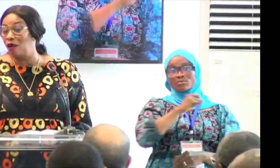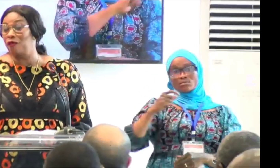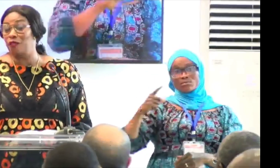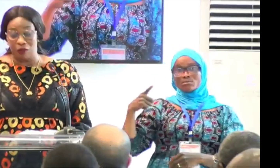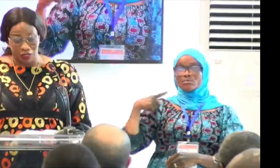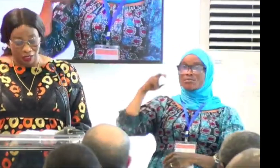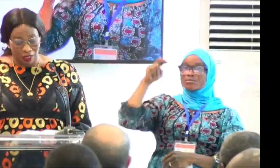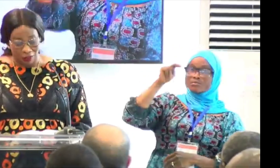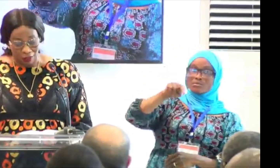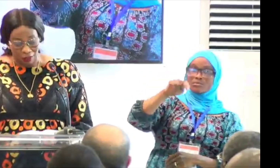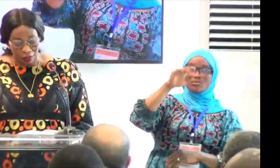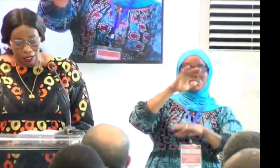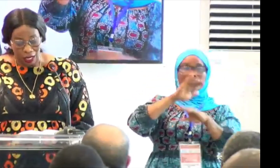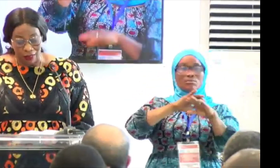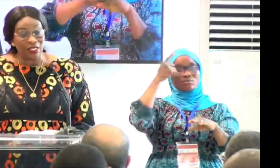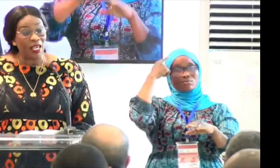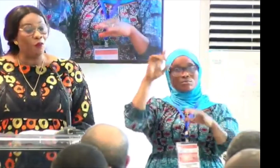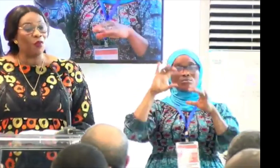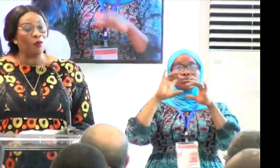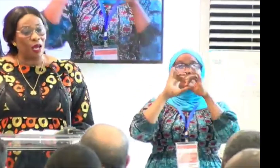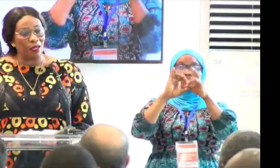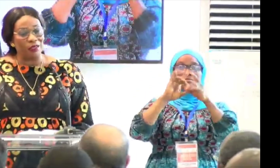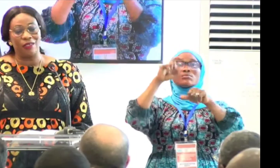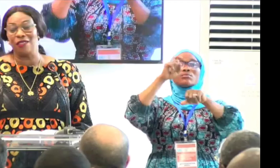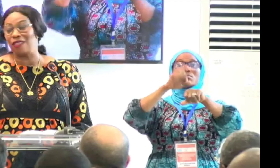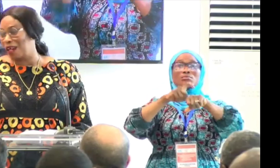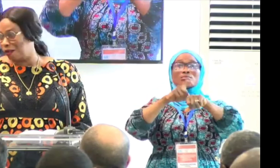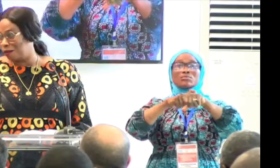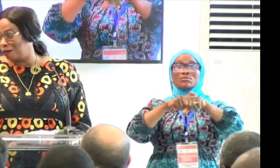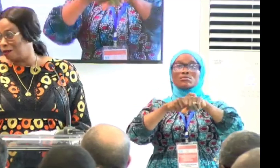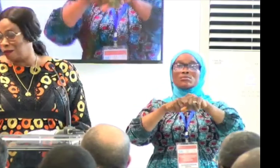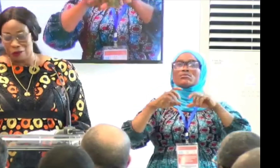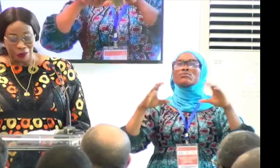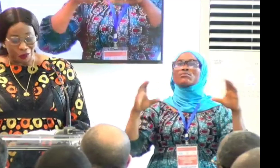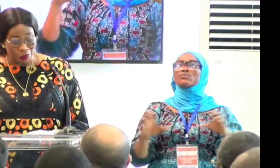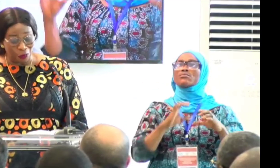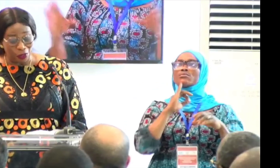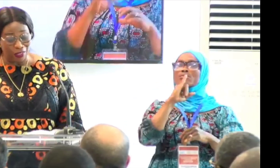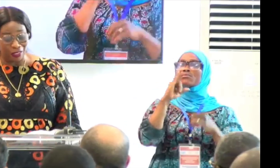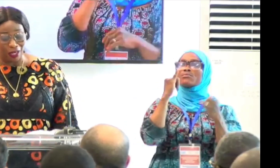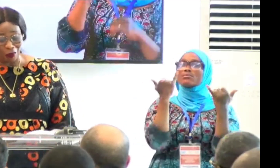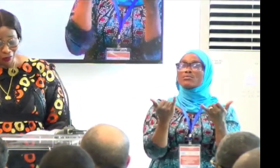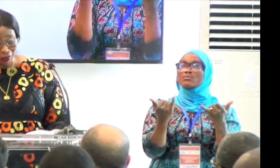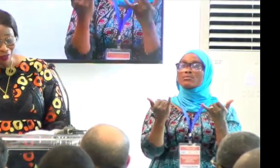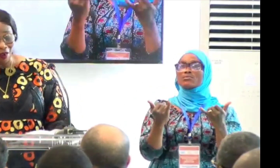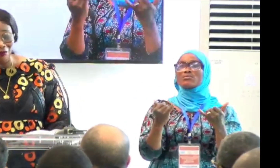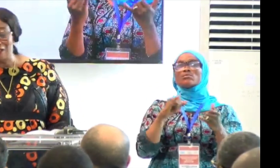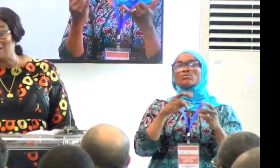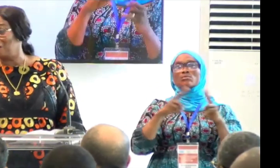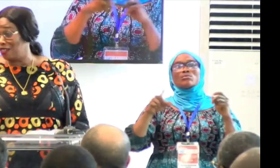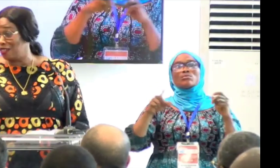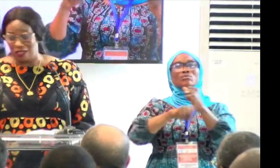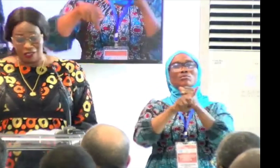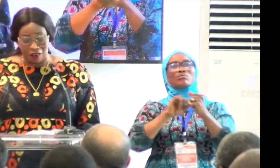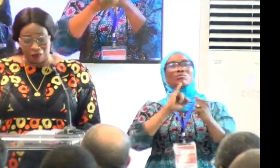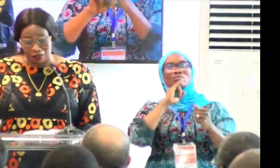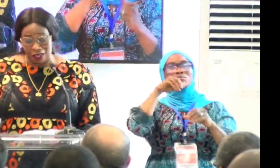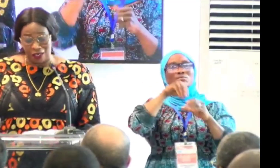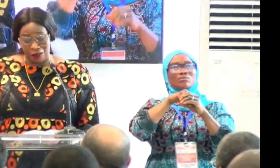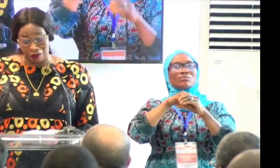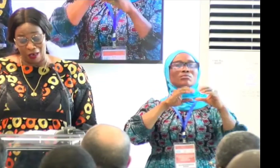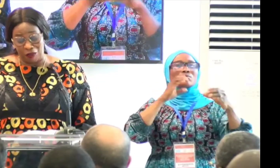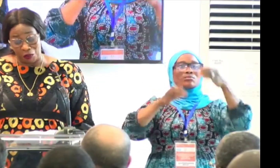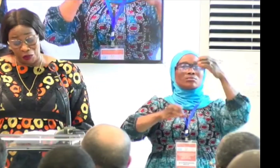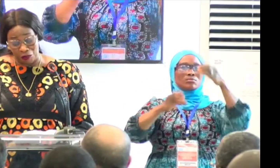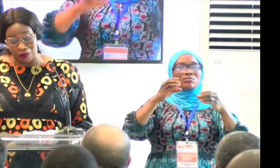and a call for unity, and the time to act is now. So the ball is in our court, everything is ready,